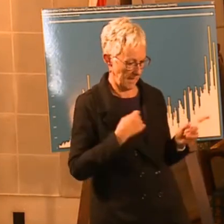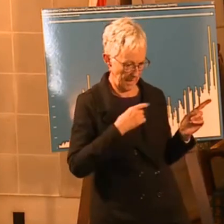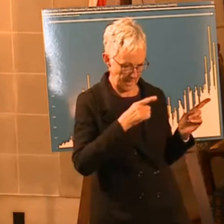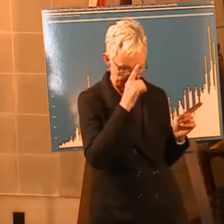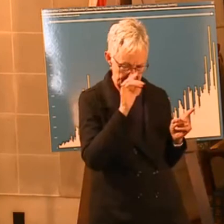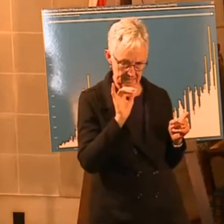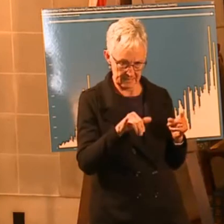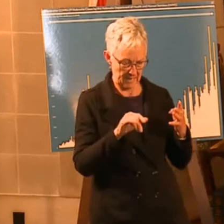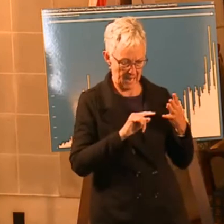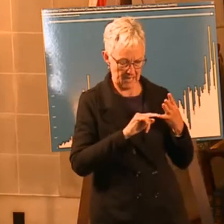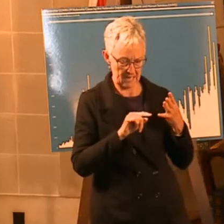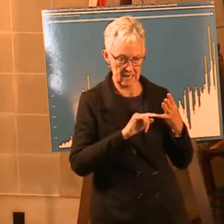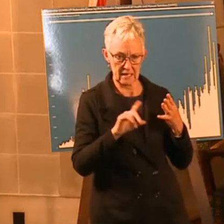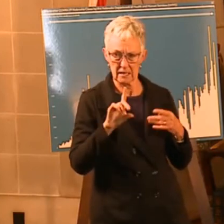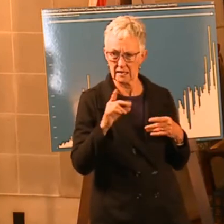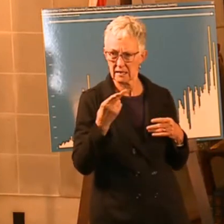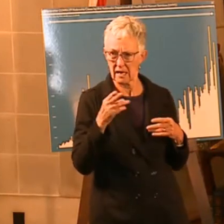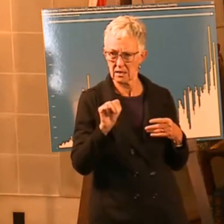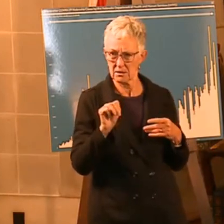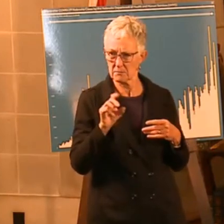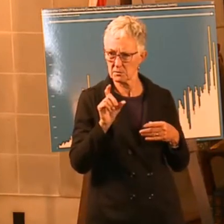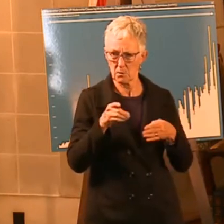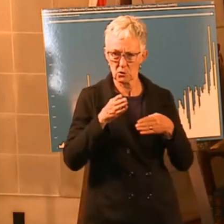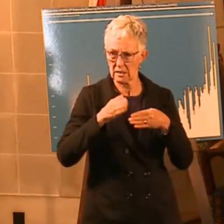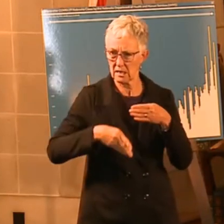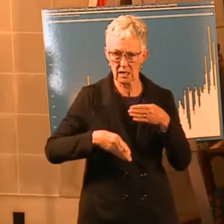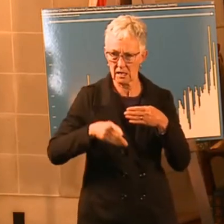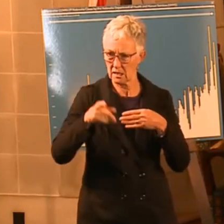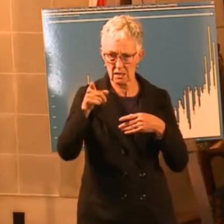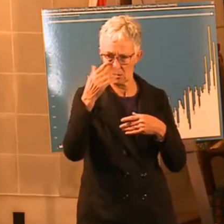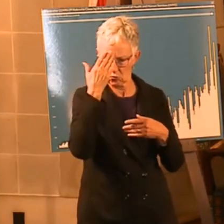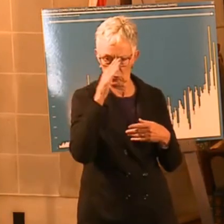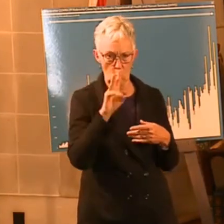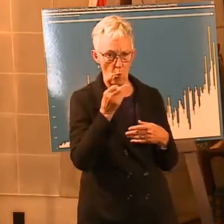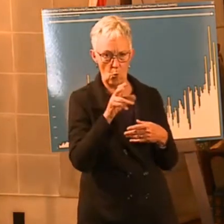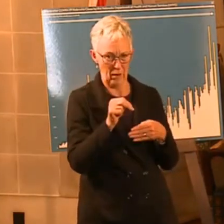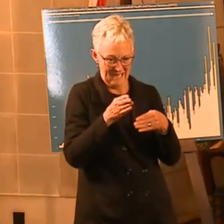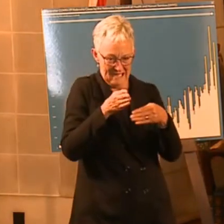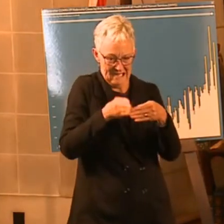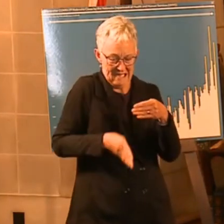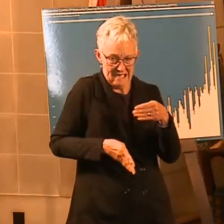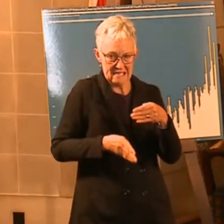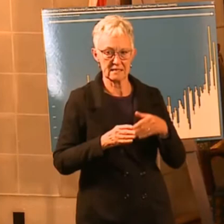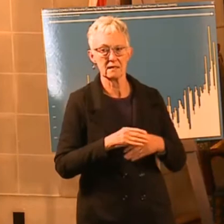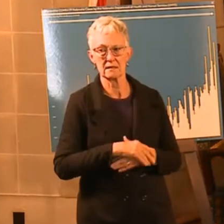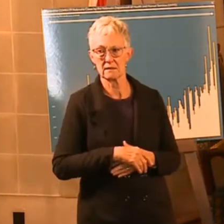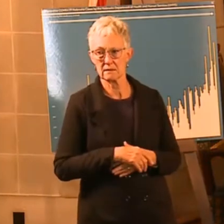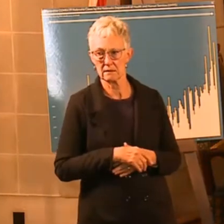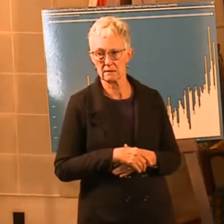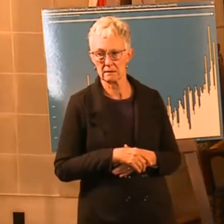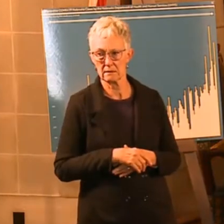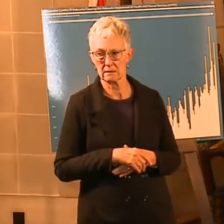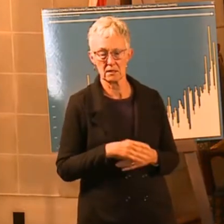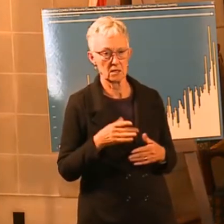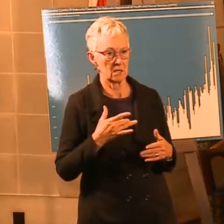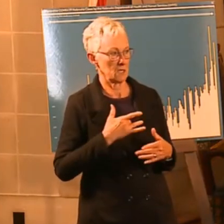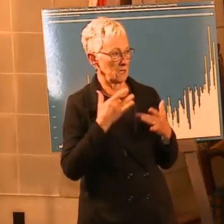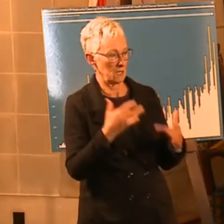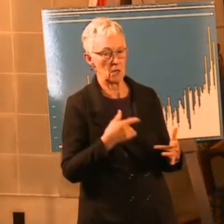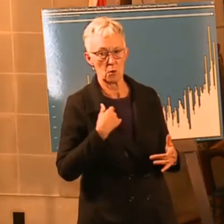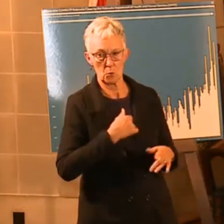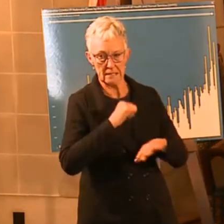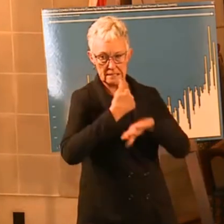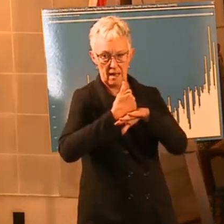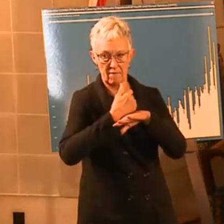date is at least a month. Justin, do you know right offhand? I'll put the top of my We'll have to get that for you, get the exact. But generally, we put them in for about a month at a